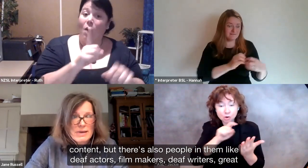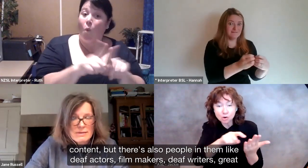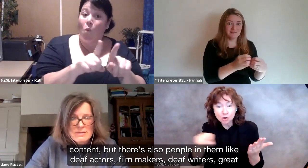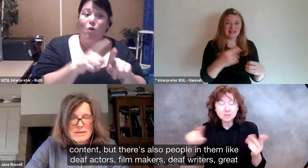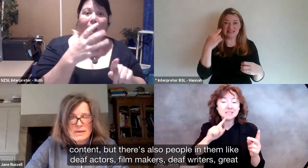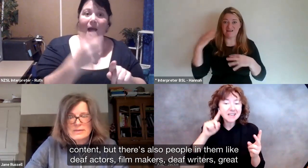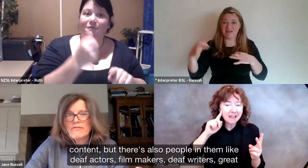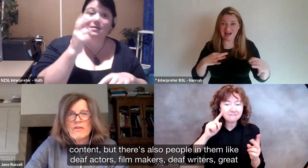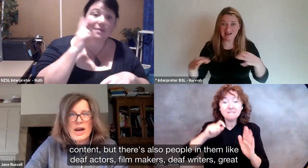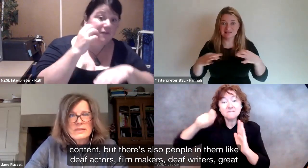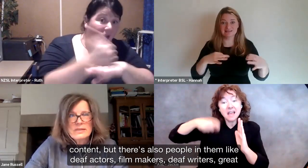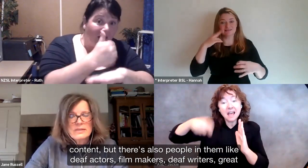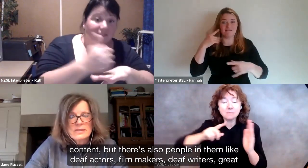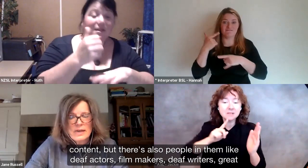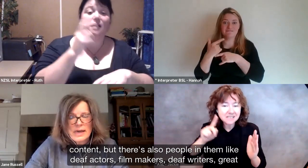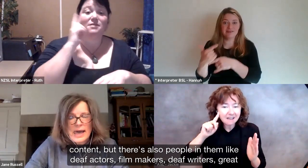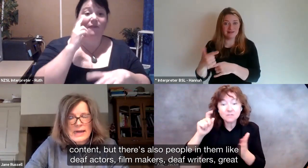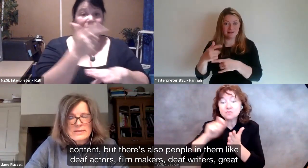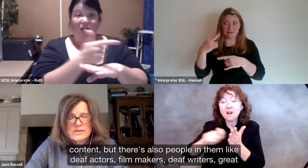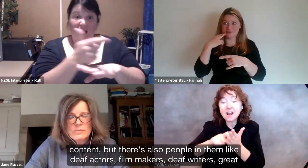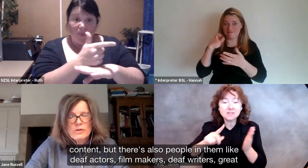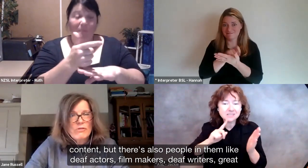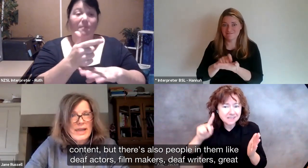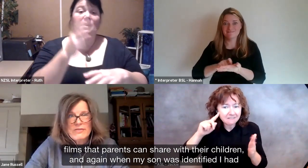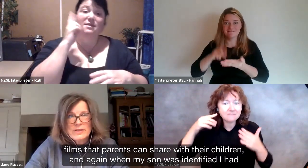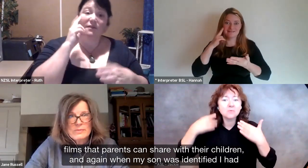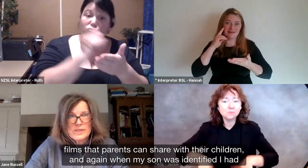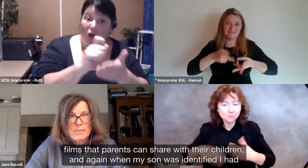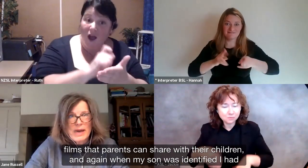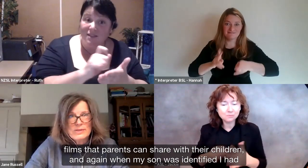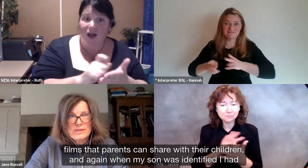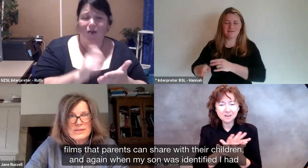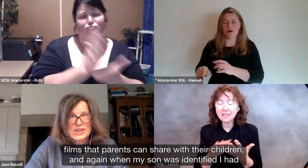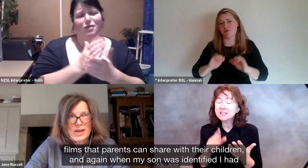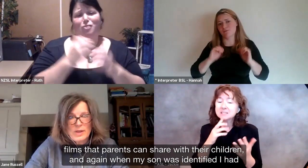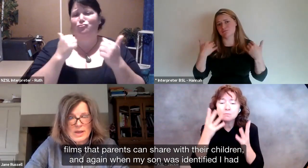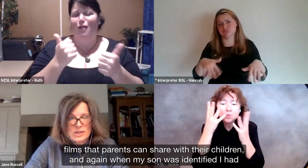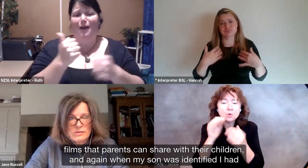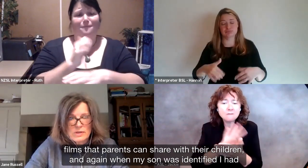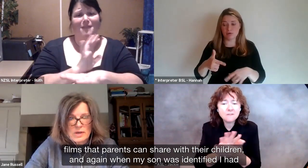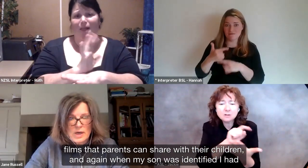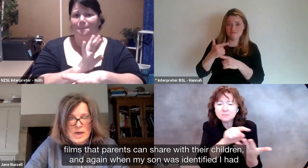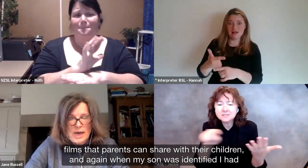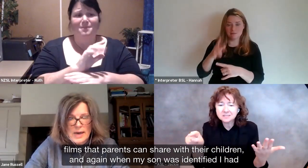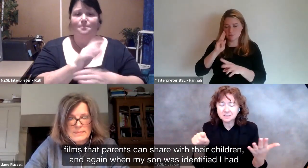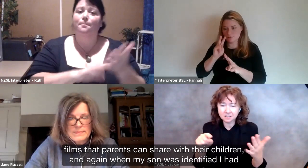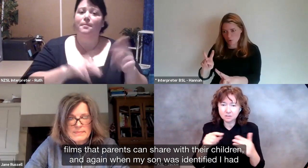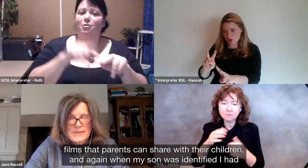filmmakers, deaf writers, and there's some great films that parents can share with their children.